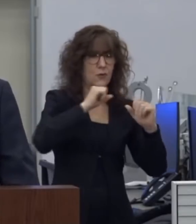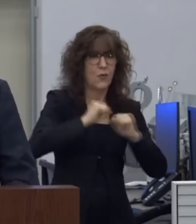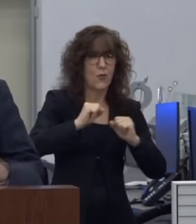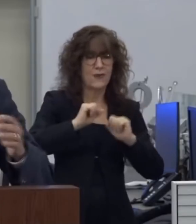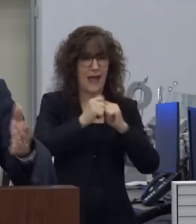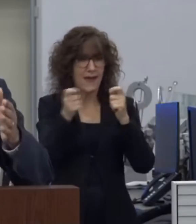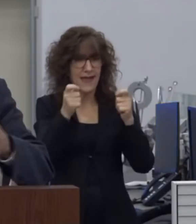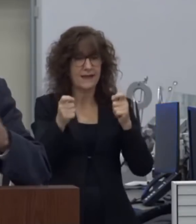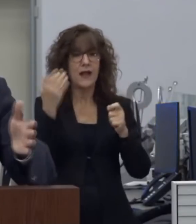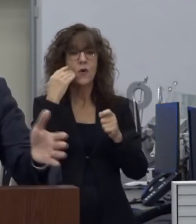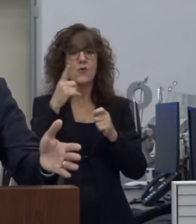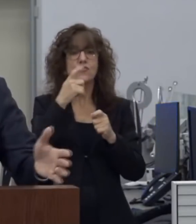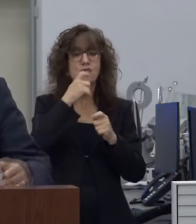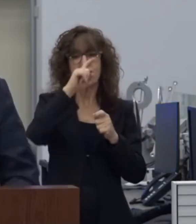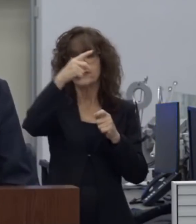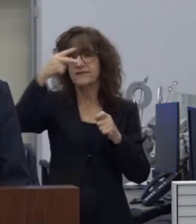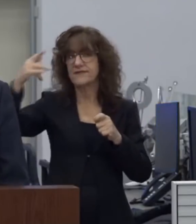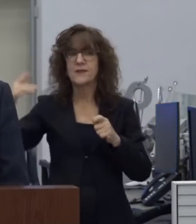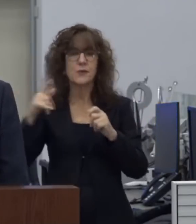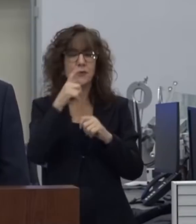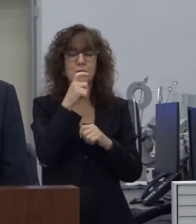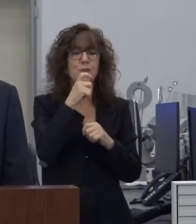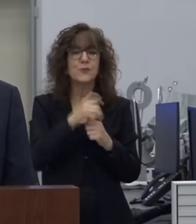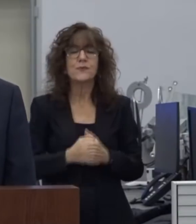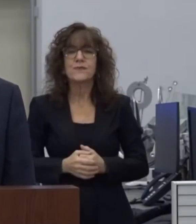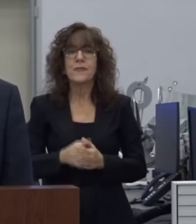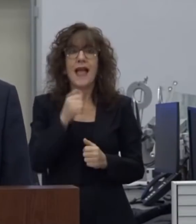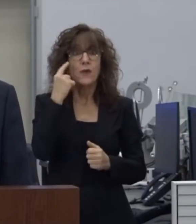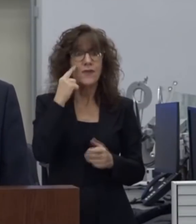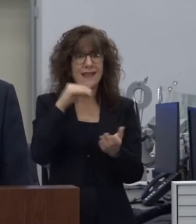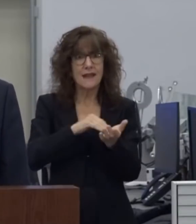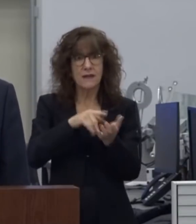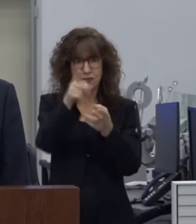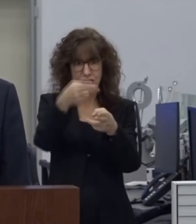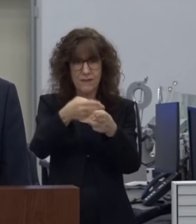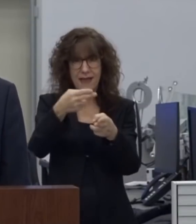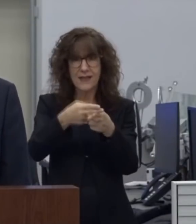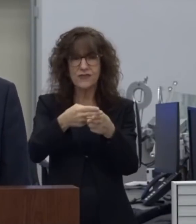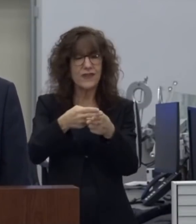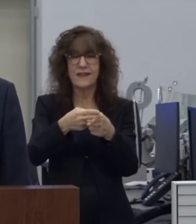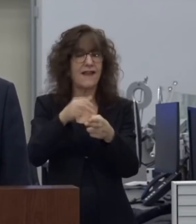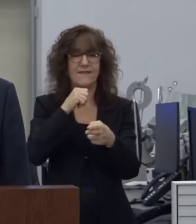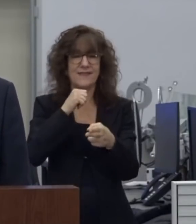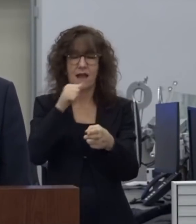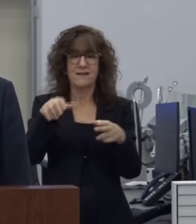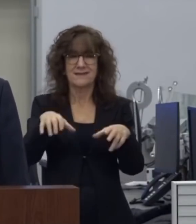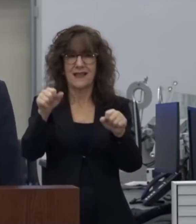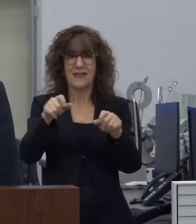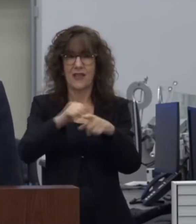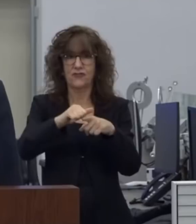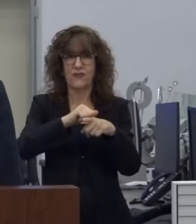to know who's going to get the vaccine when. I don't think the doctors that you mentioned have gone through that training. Okay,